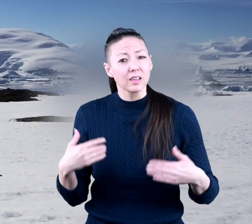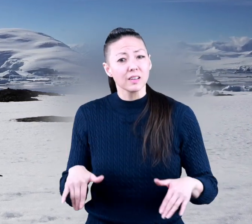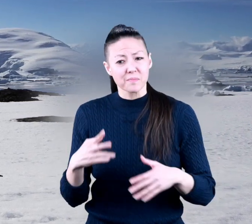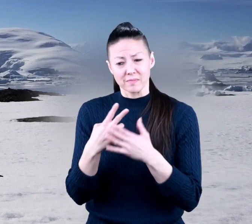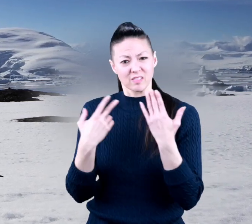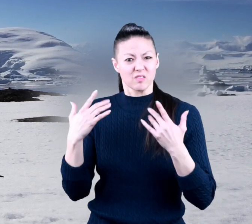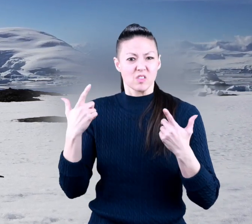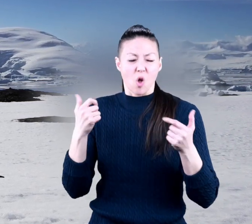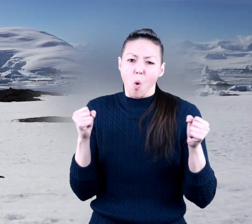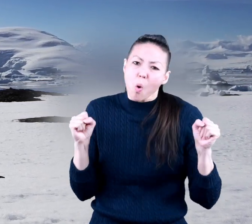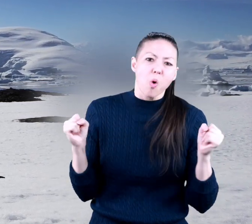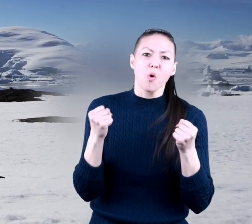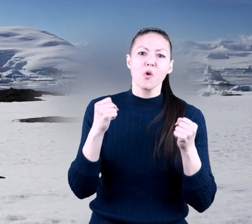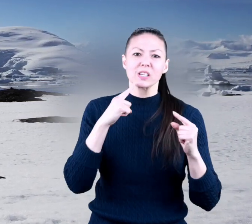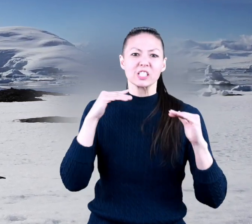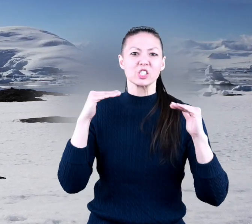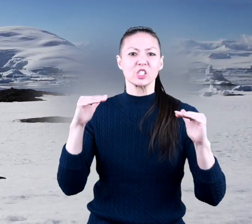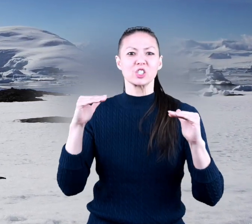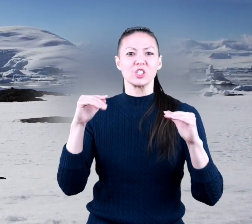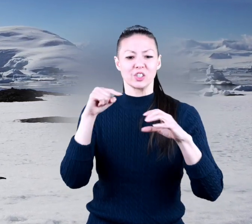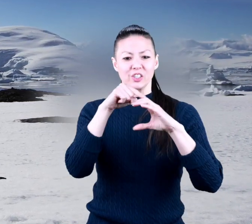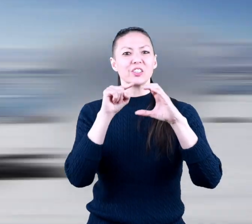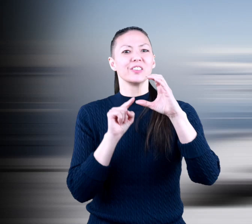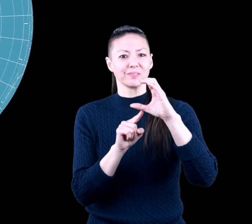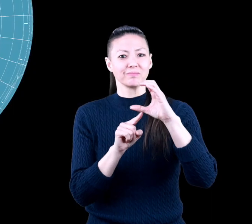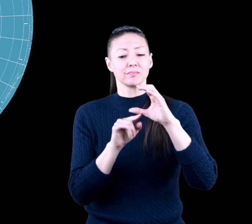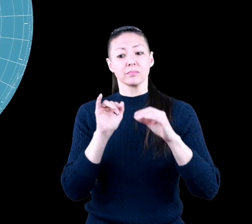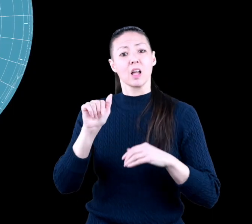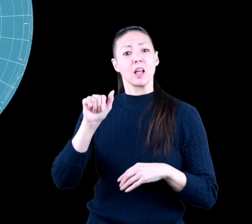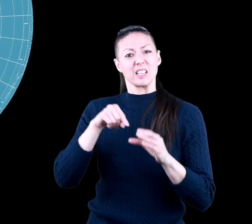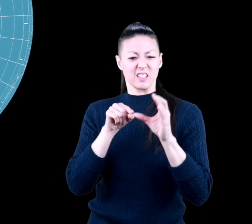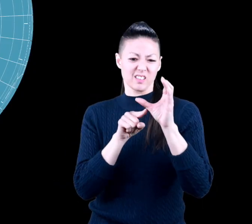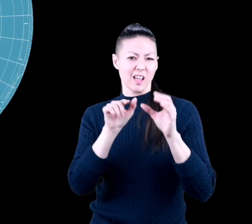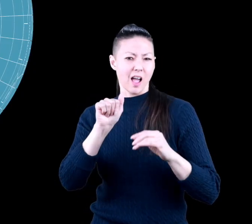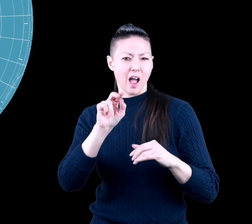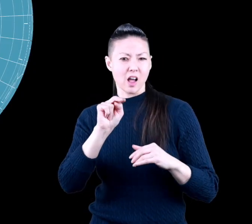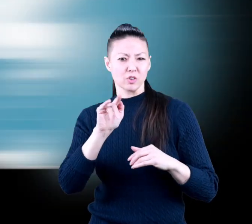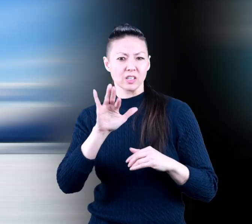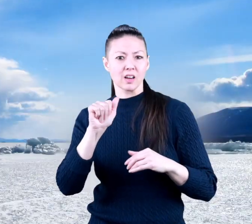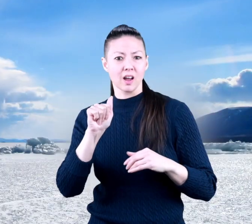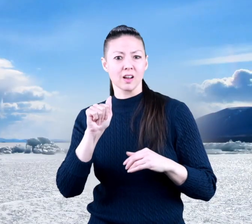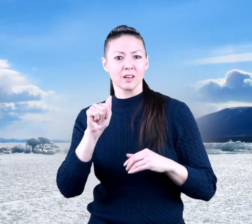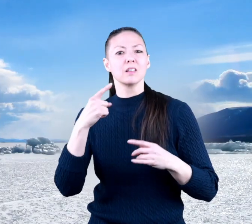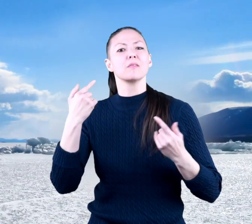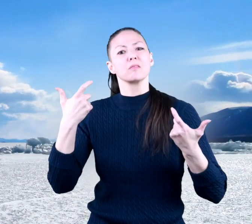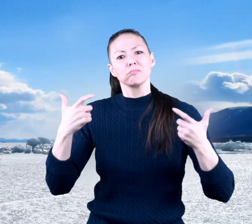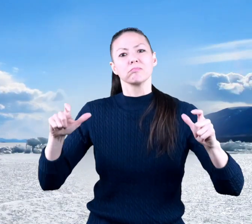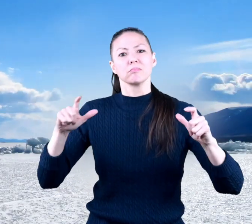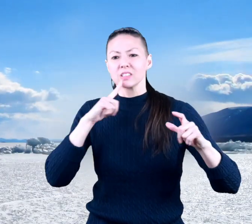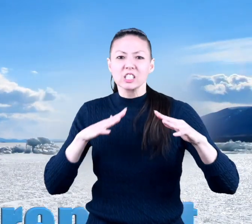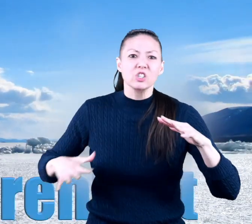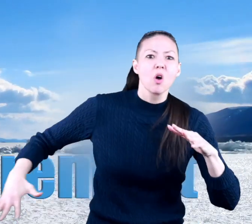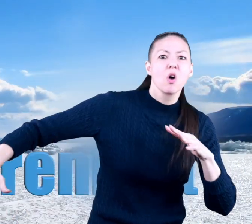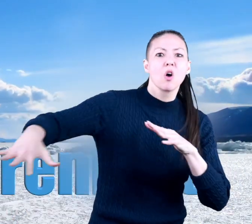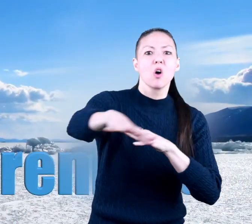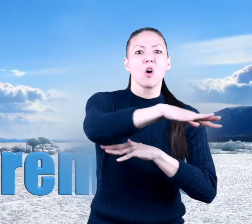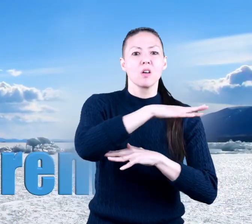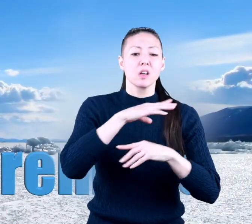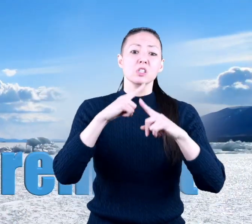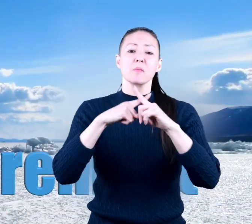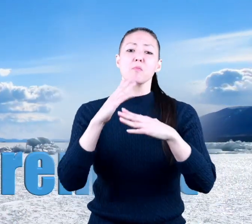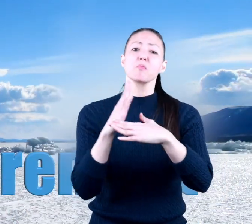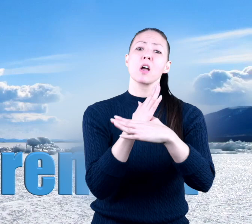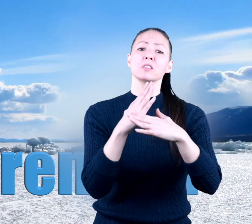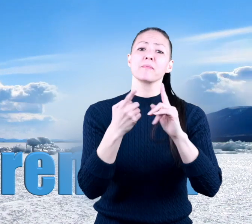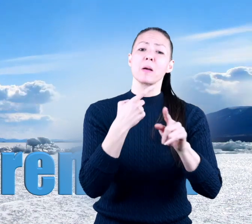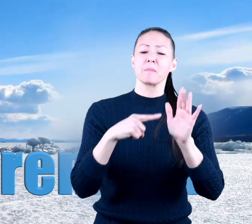saying, they're both considered cold deserts. In Antarctica, the entire continent is a desert, and